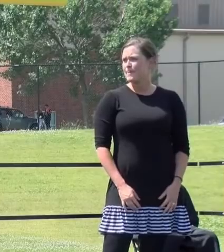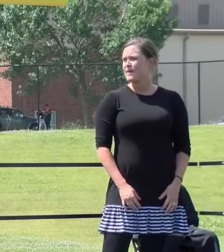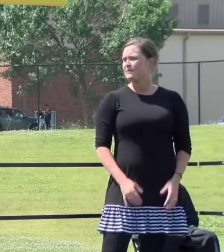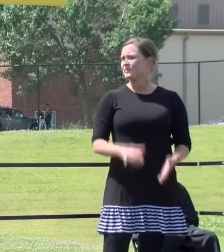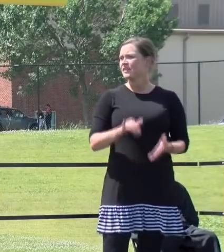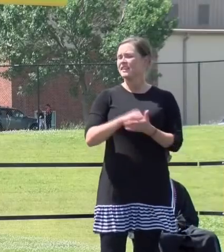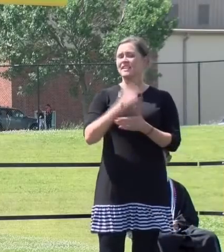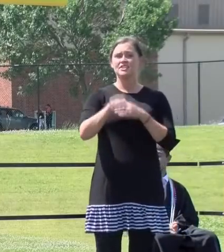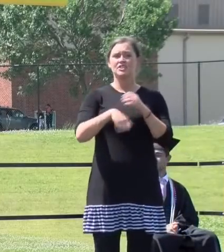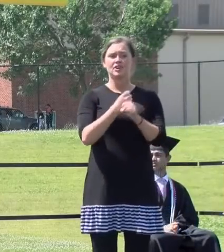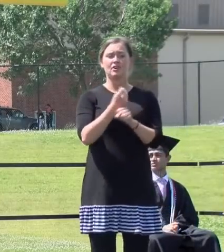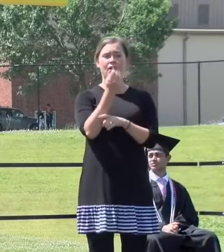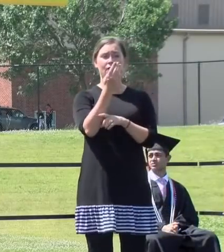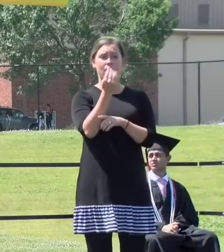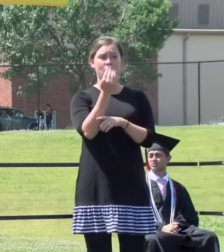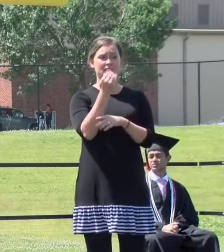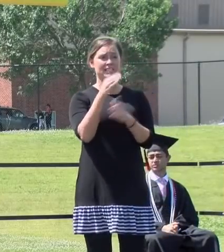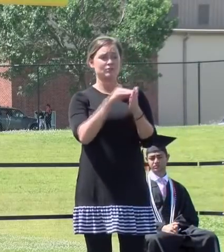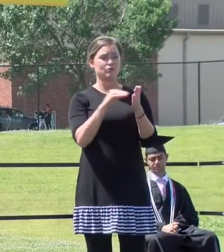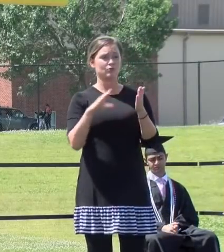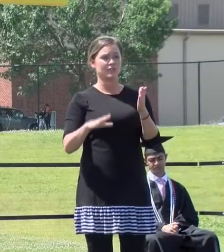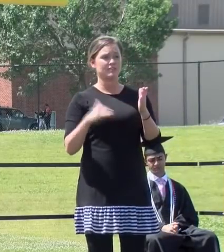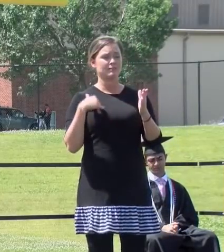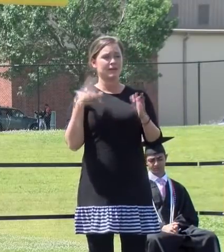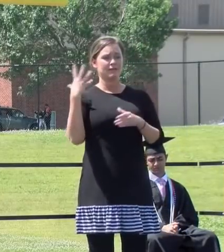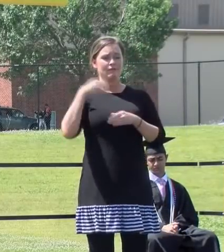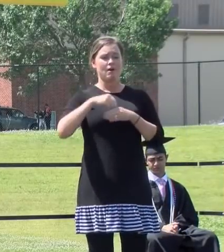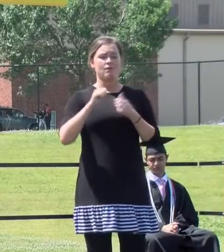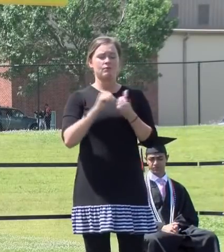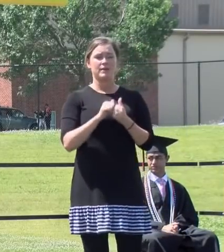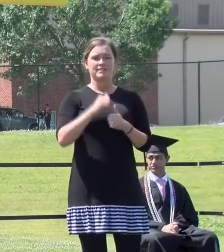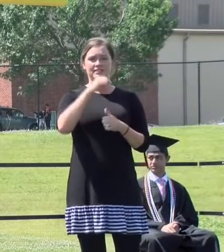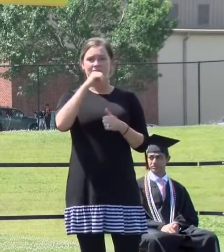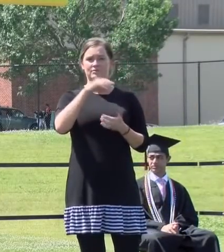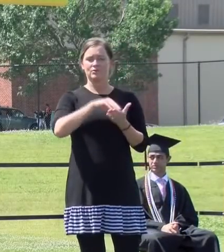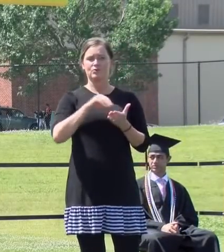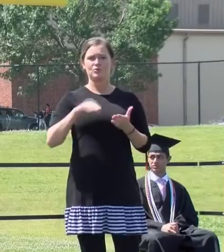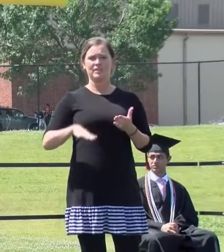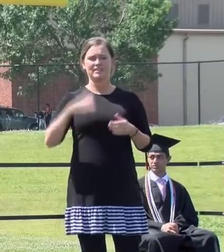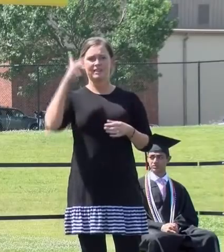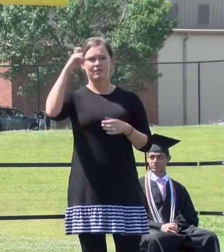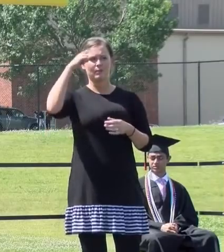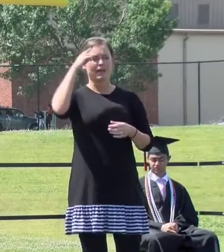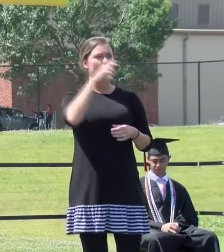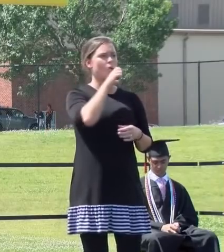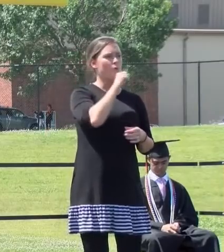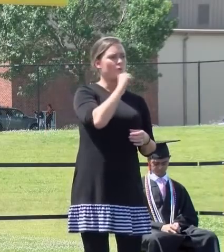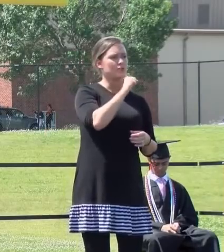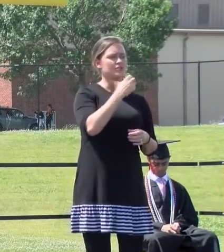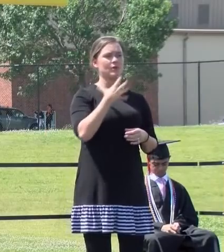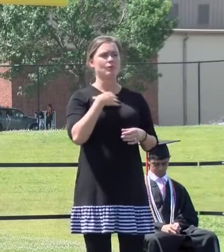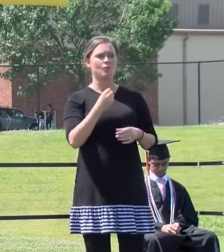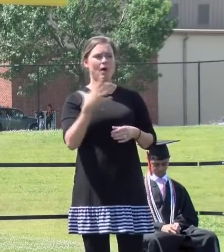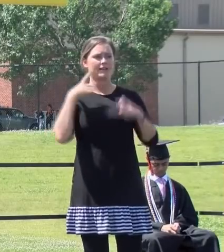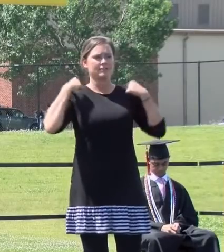This year, 14 students have been involved in student government. They are wearing orange and white